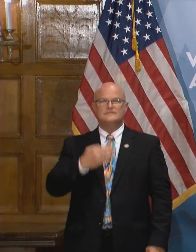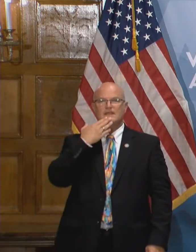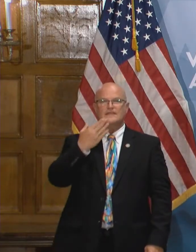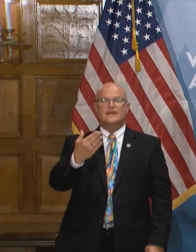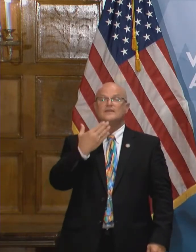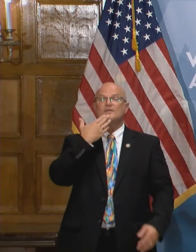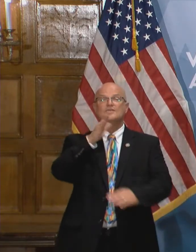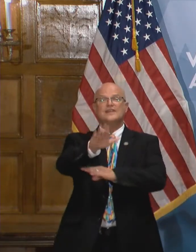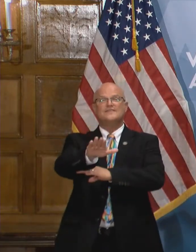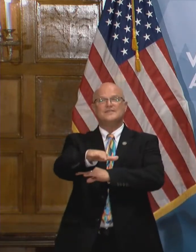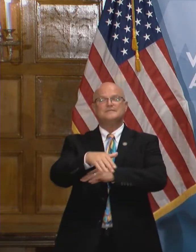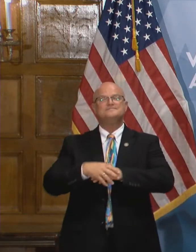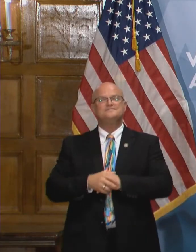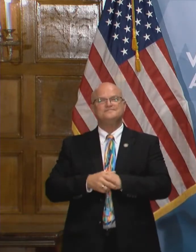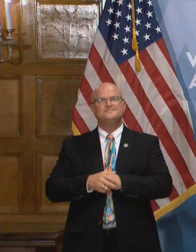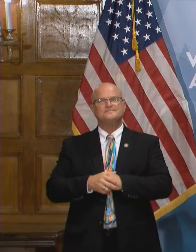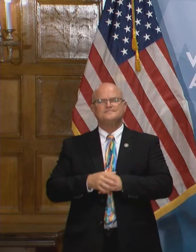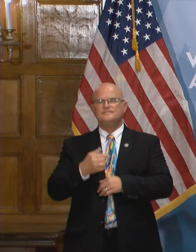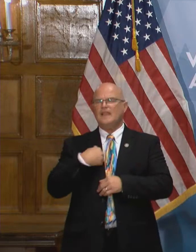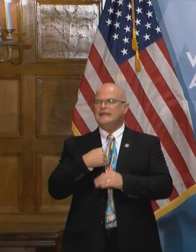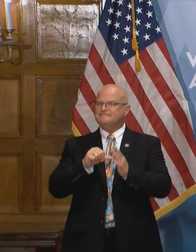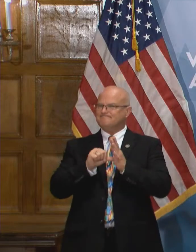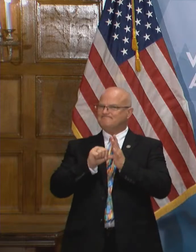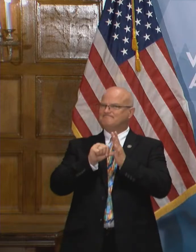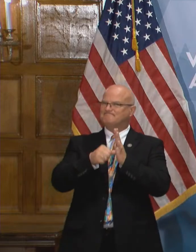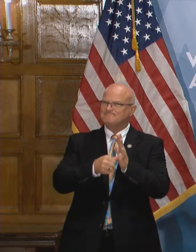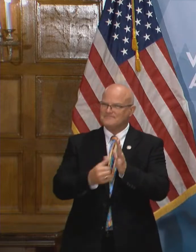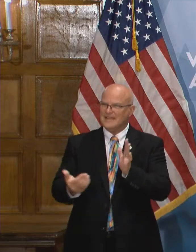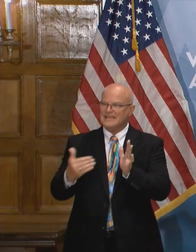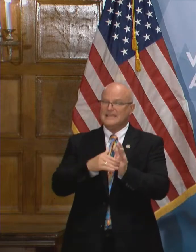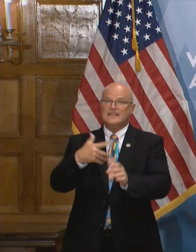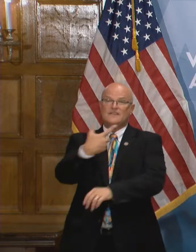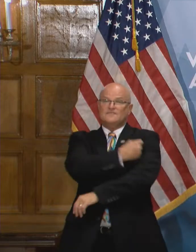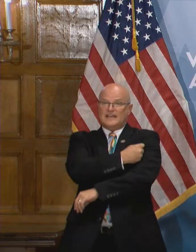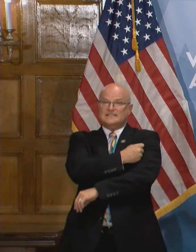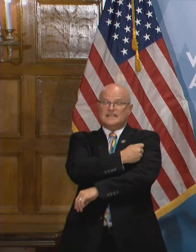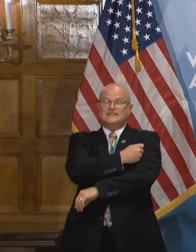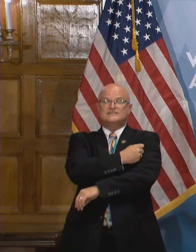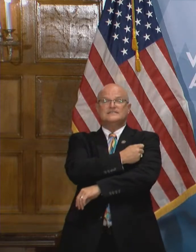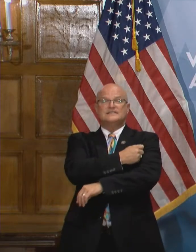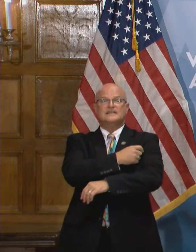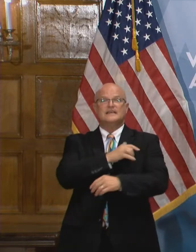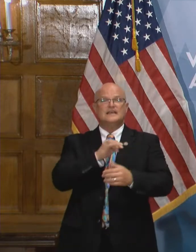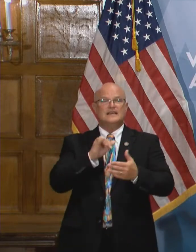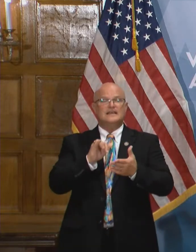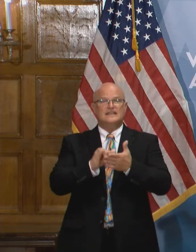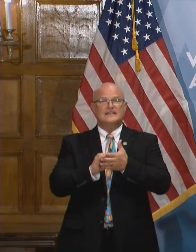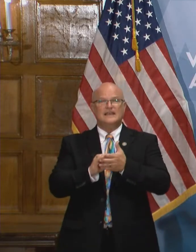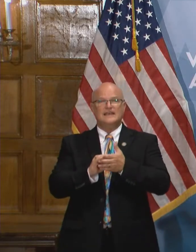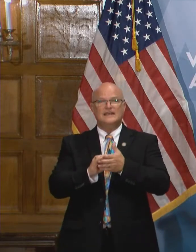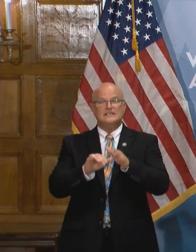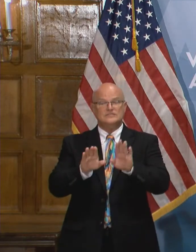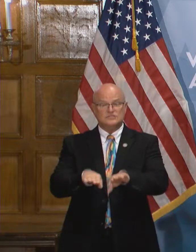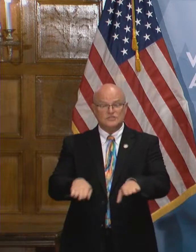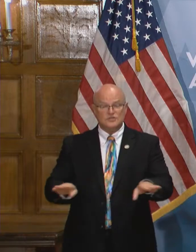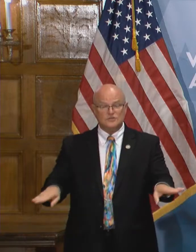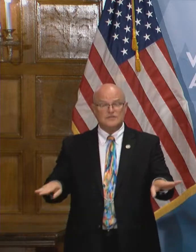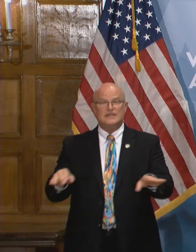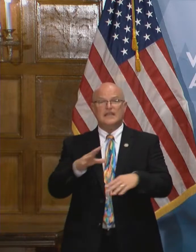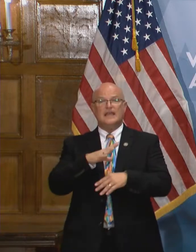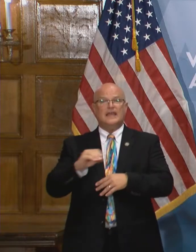Thank you and good afternoon. So I'm just going to reinforce the vaccination issue with regard to vaccines in children and